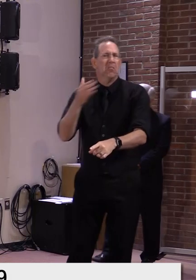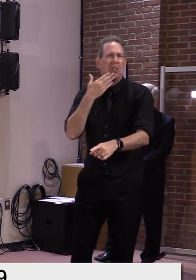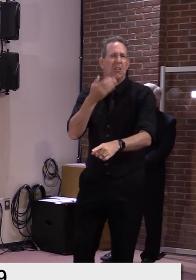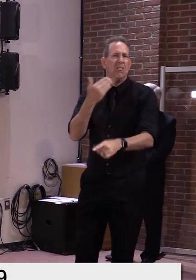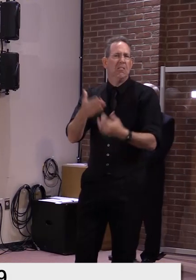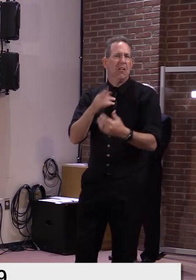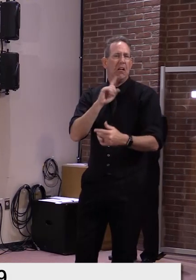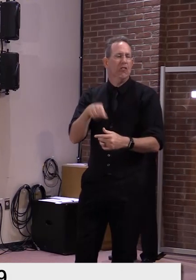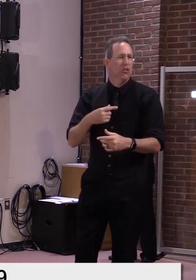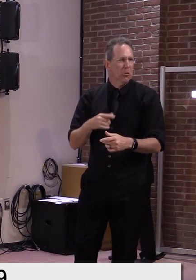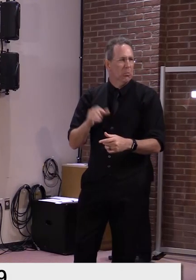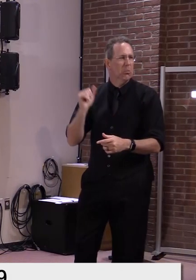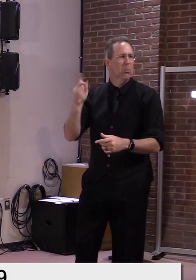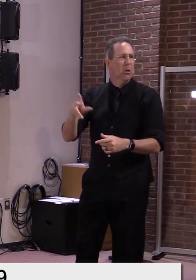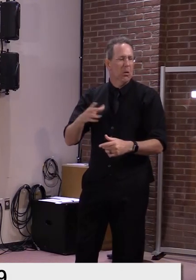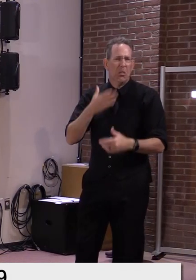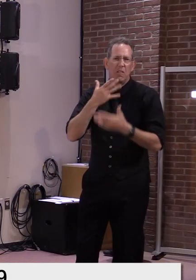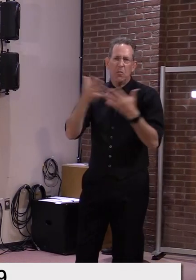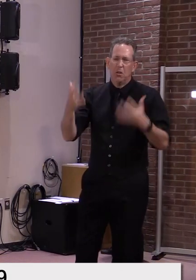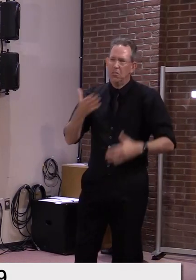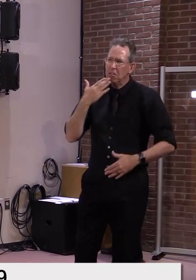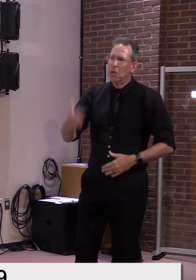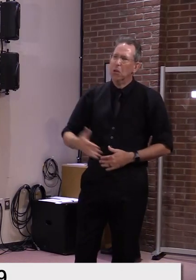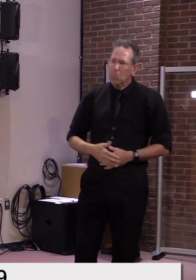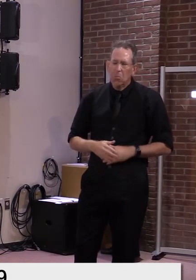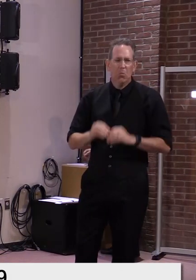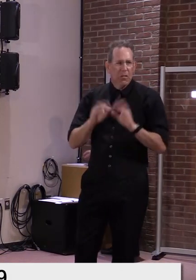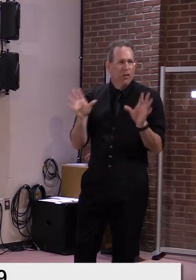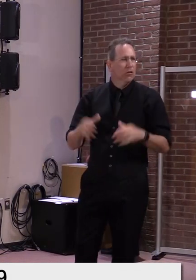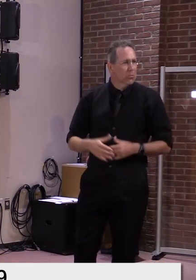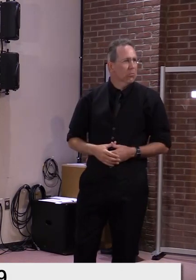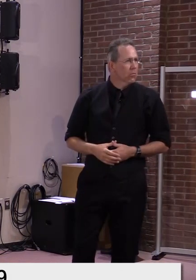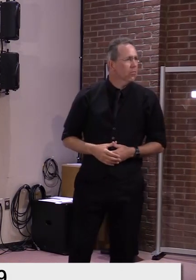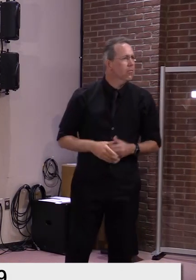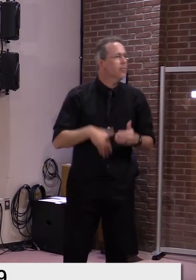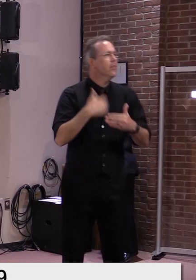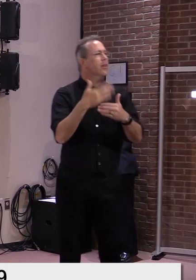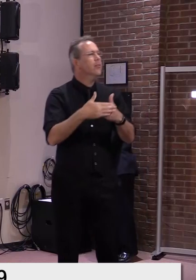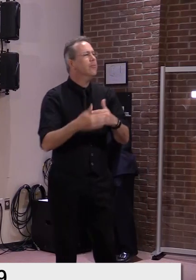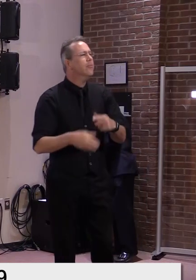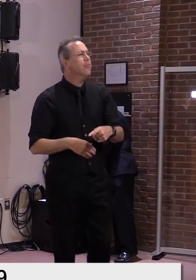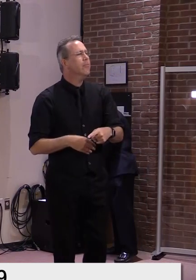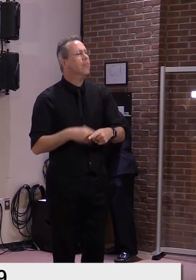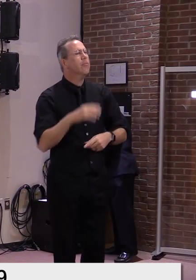That was an easy question, I guess, and an easy answer. Thank you very much. Thank you. Andrew, Caledonian Record.